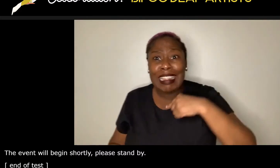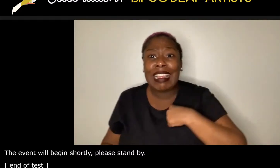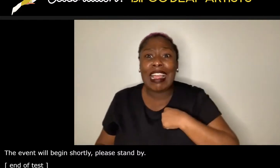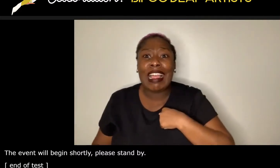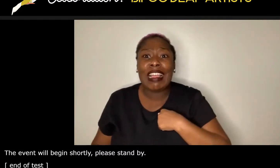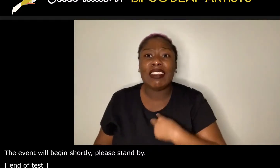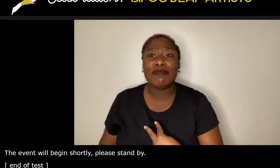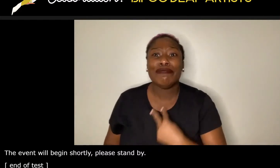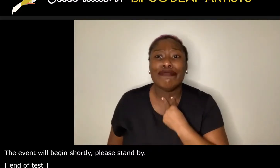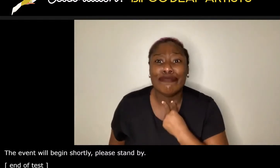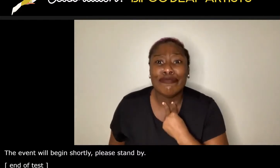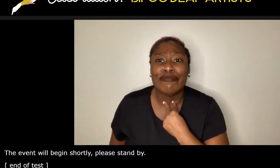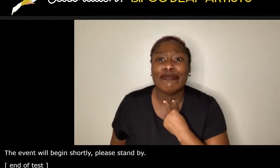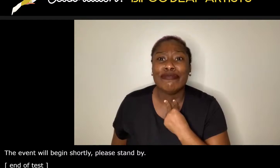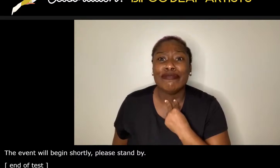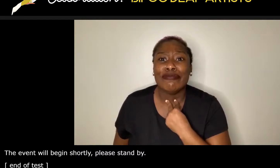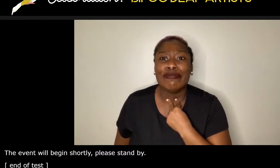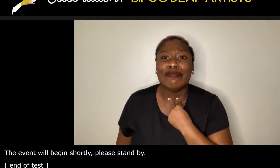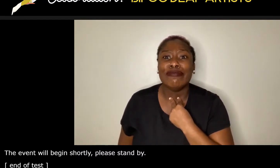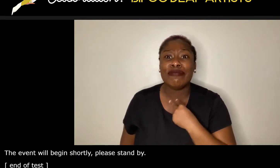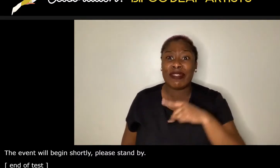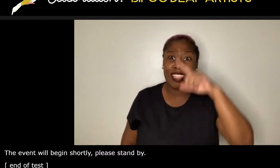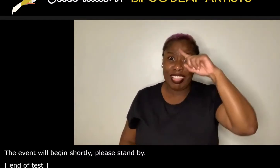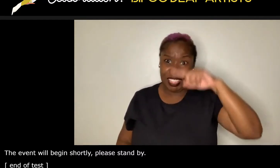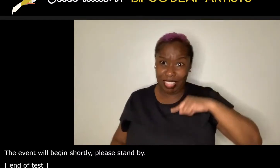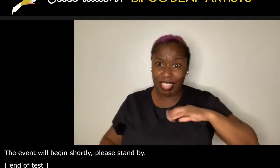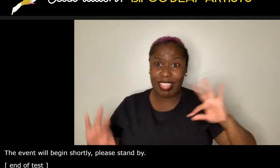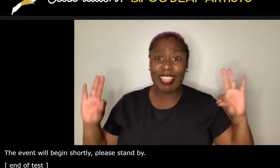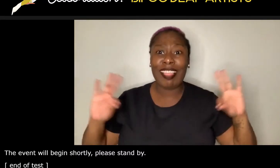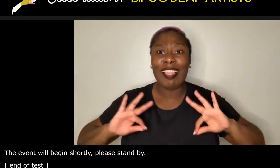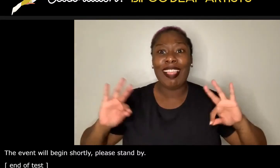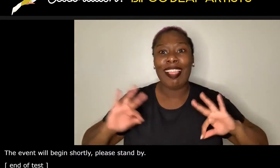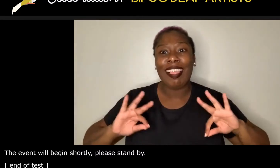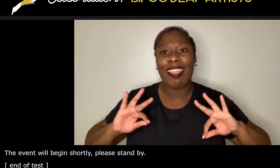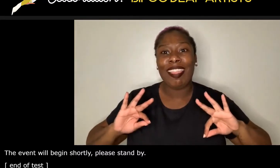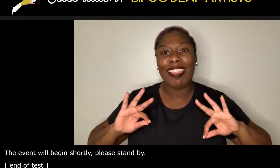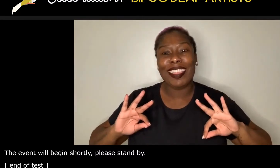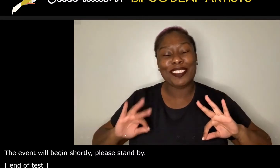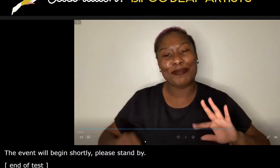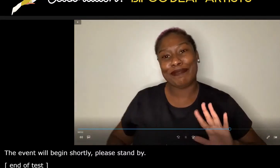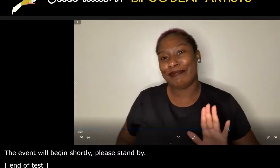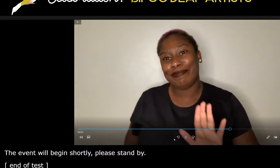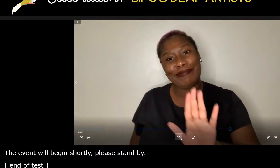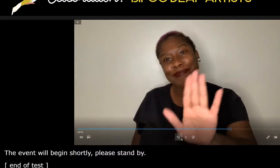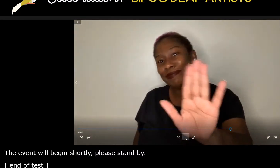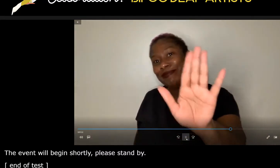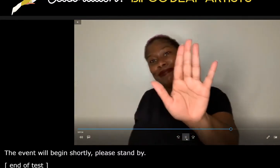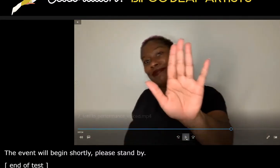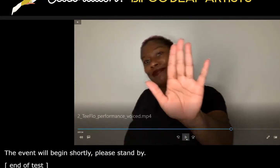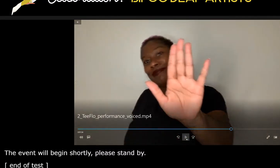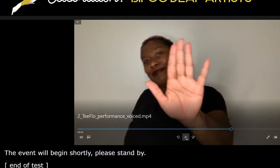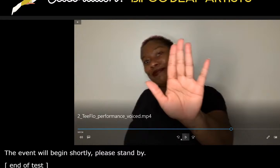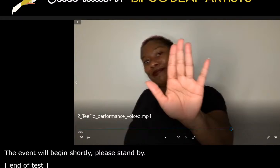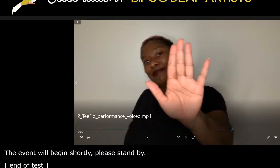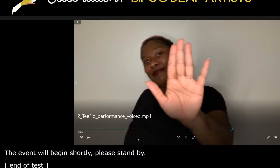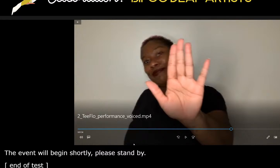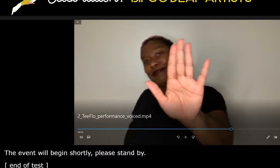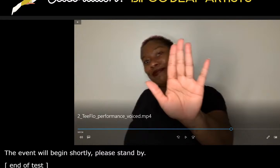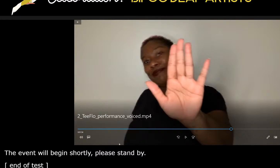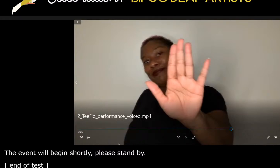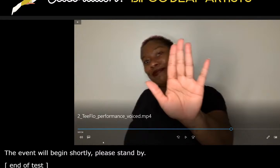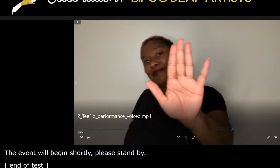You think you can limit me? You think I'm stuck? Huh? You think I don't have value?